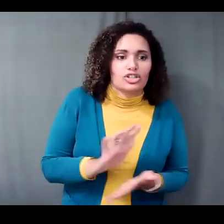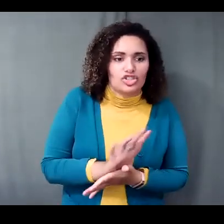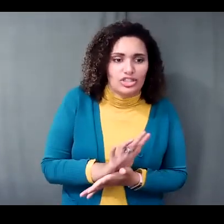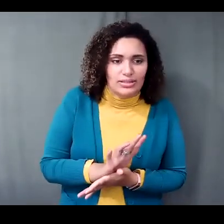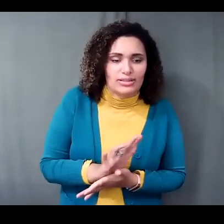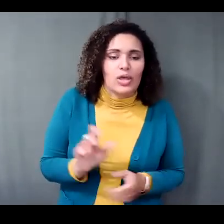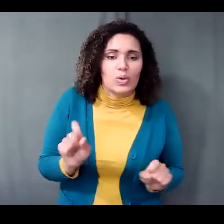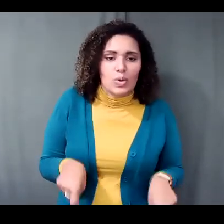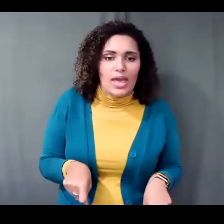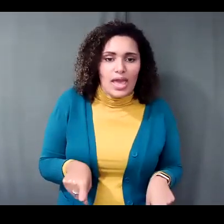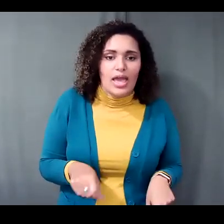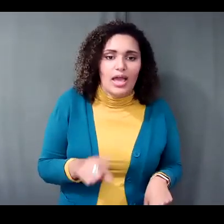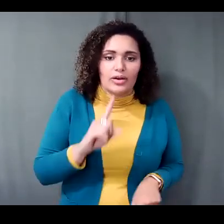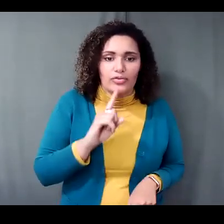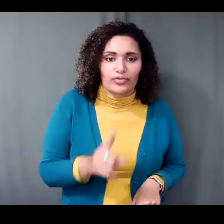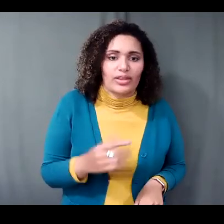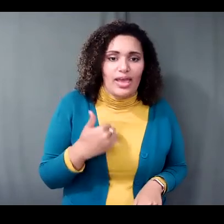yeah.